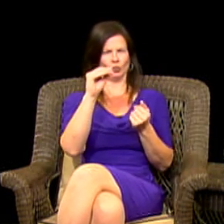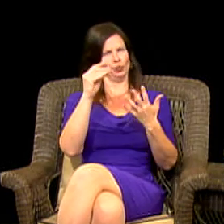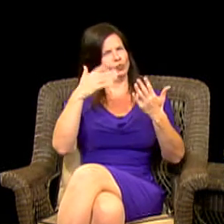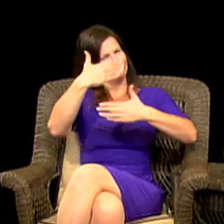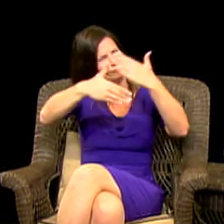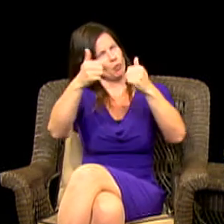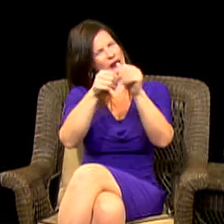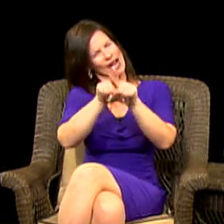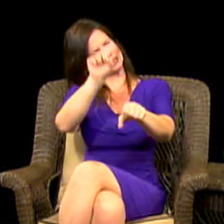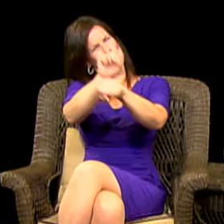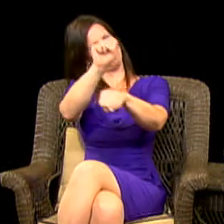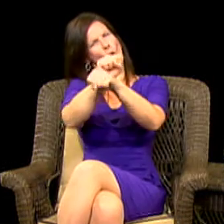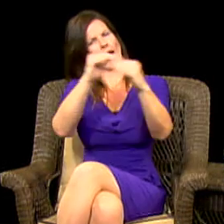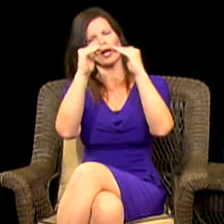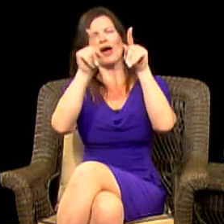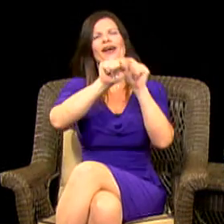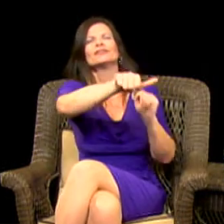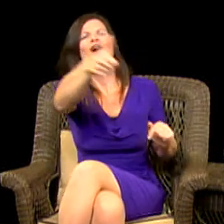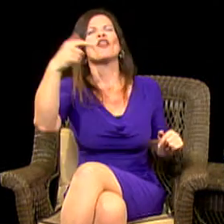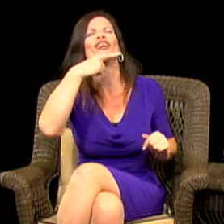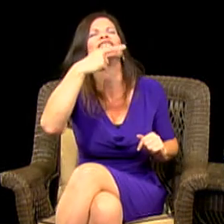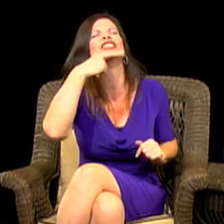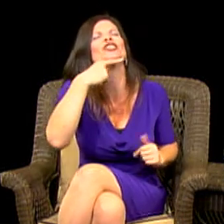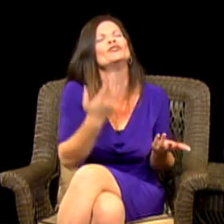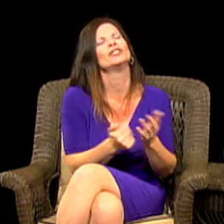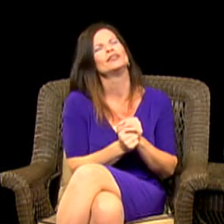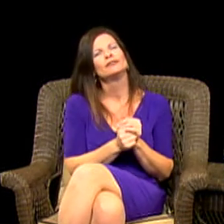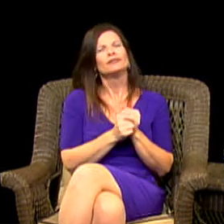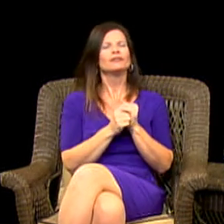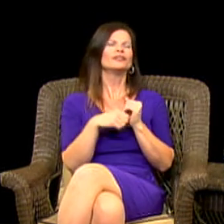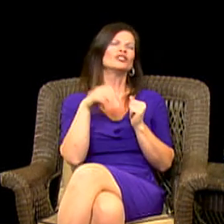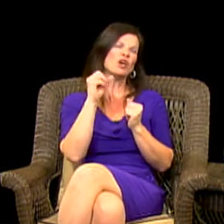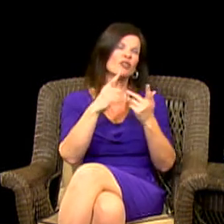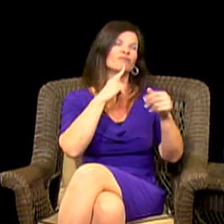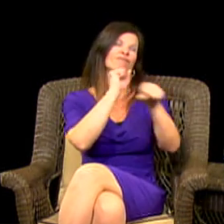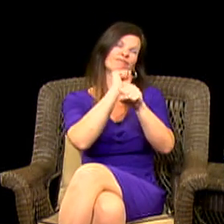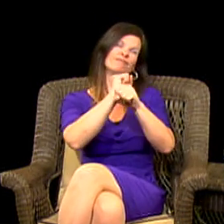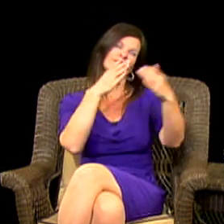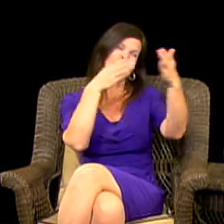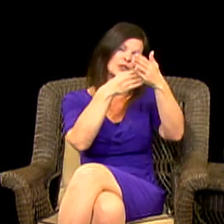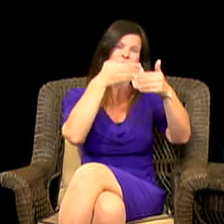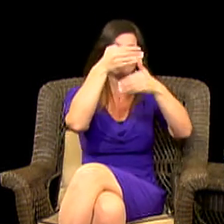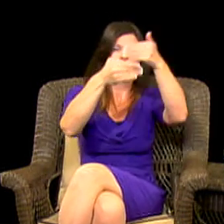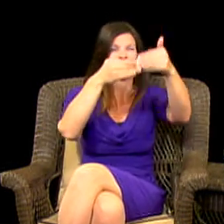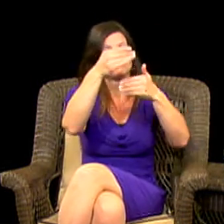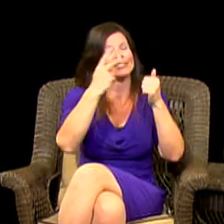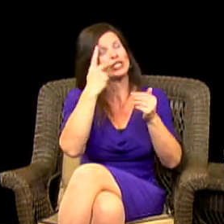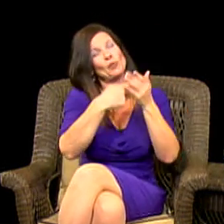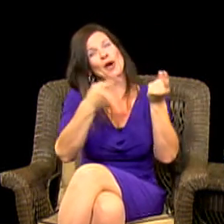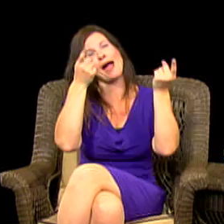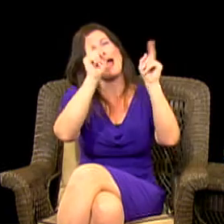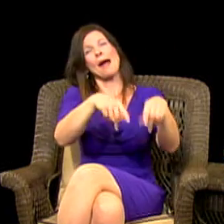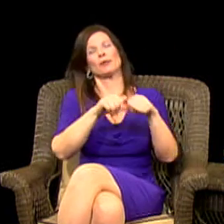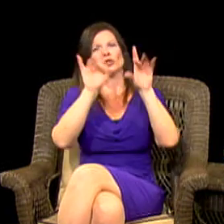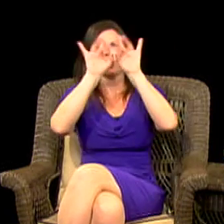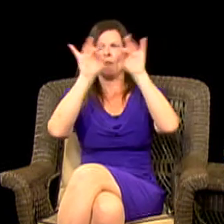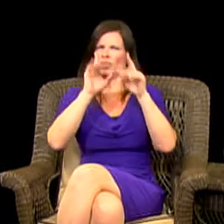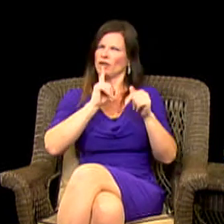aside to hire interpreters for meetings that she should have been able to attend was really discriminatory. So clearly this